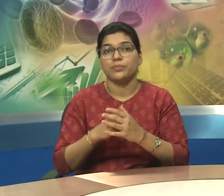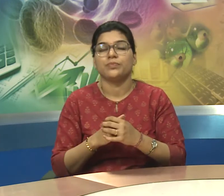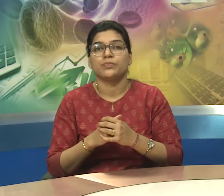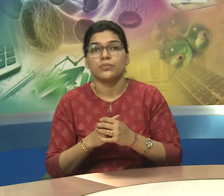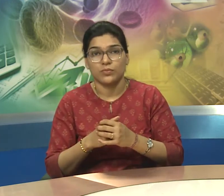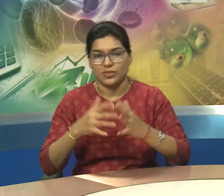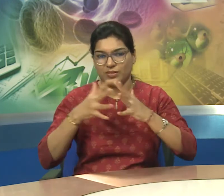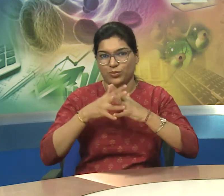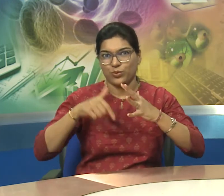Seventh point,